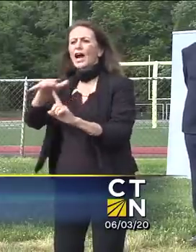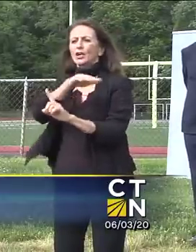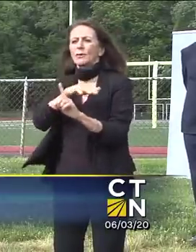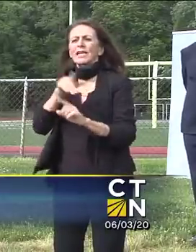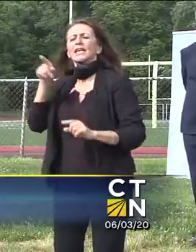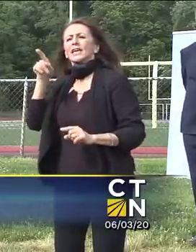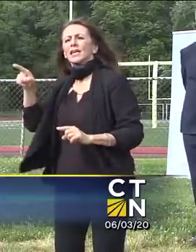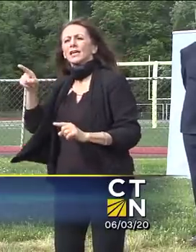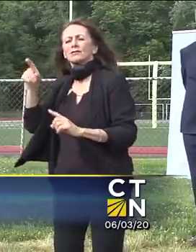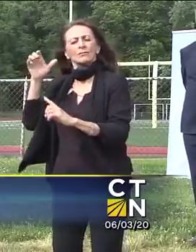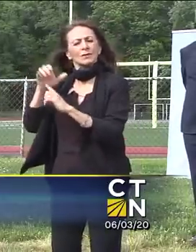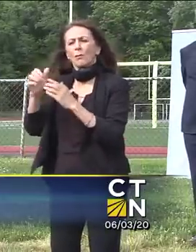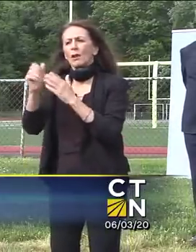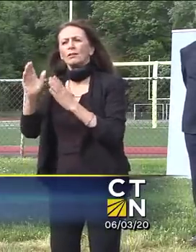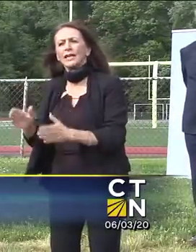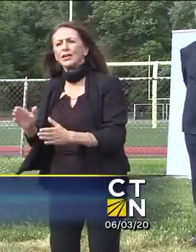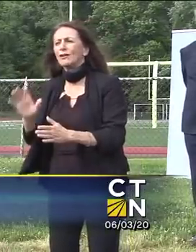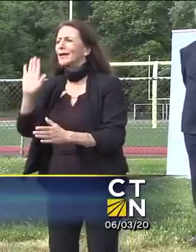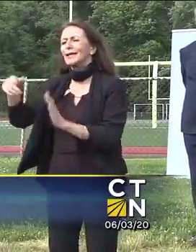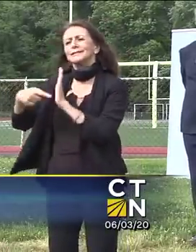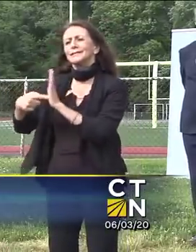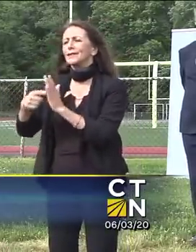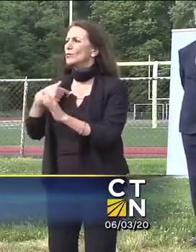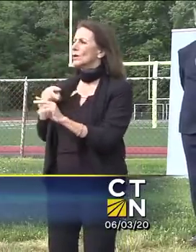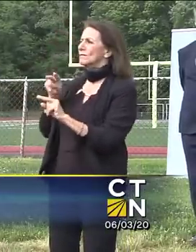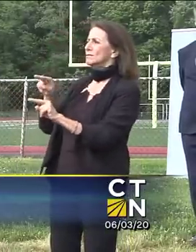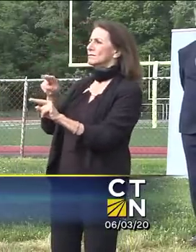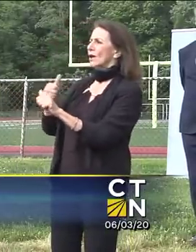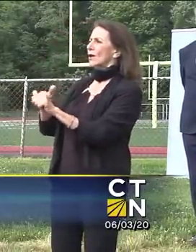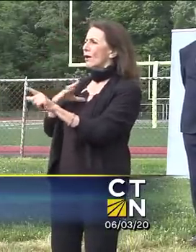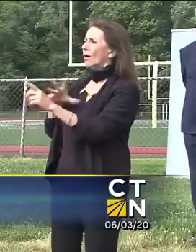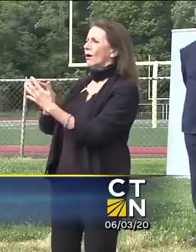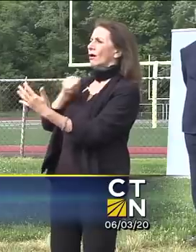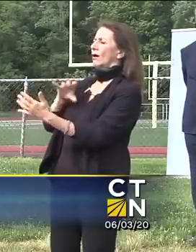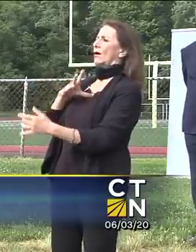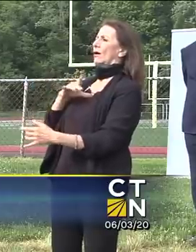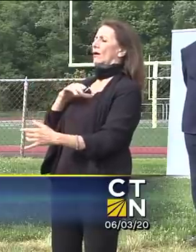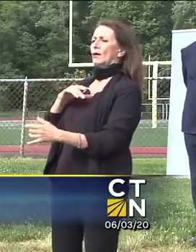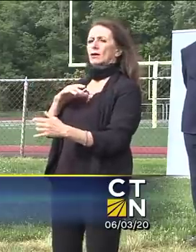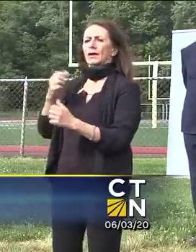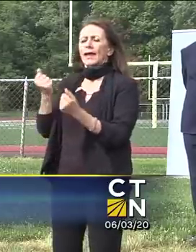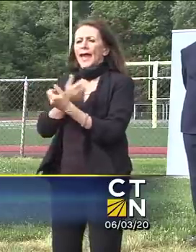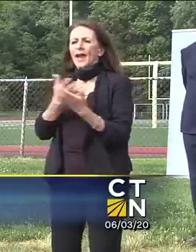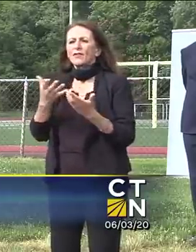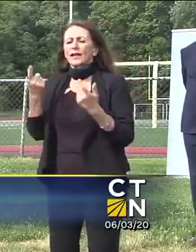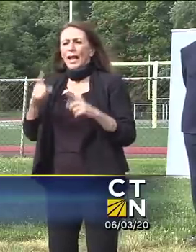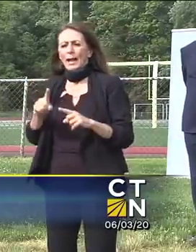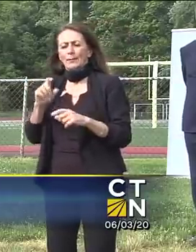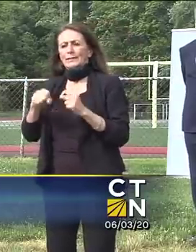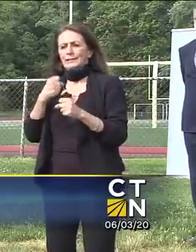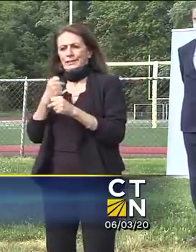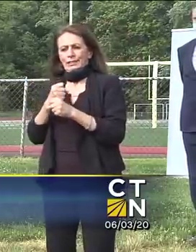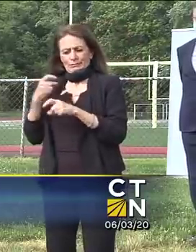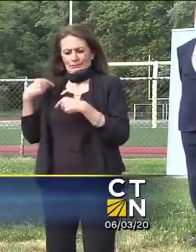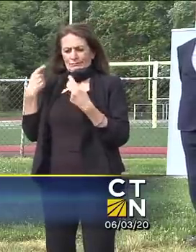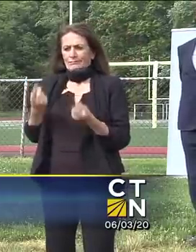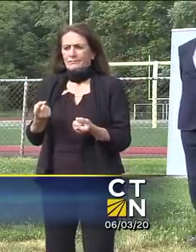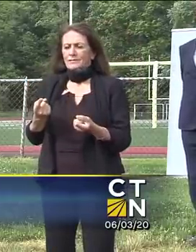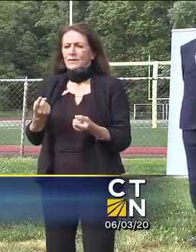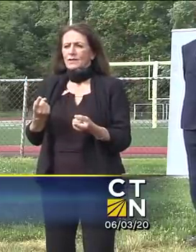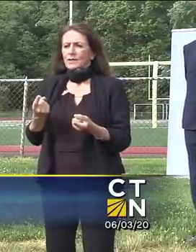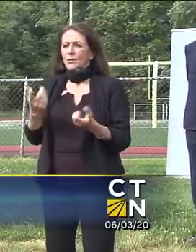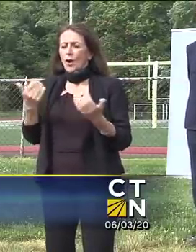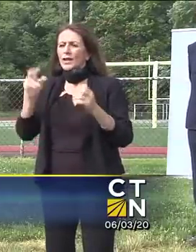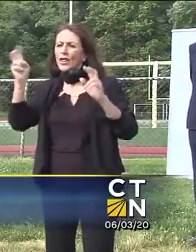by example. Every single thing we've done this year in the 2019-2020 school year has had